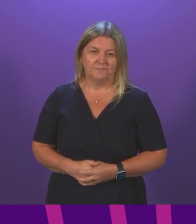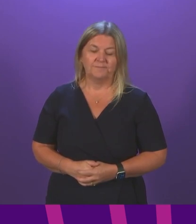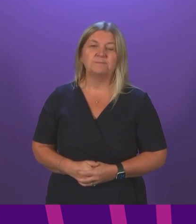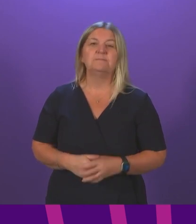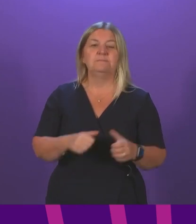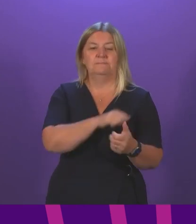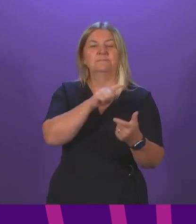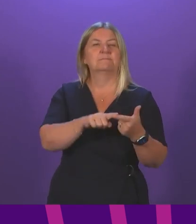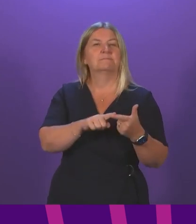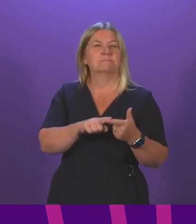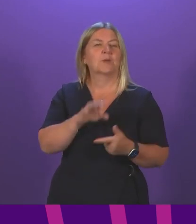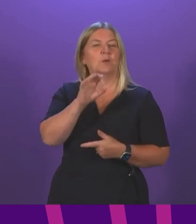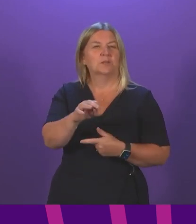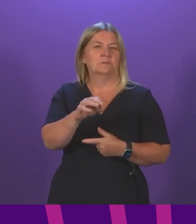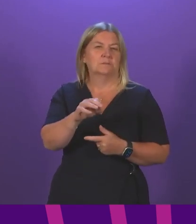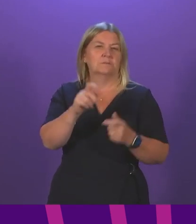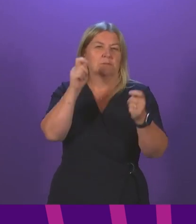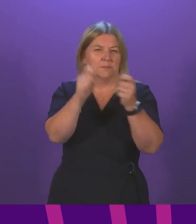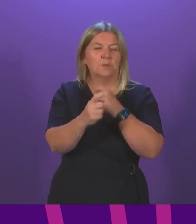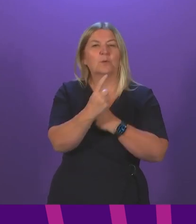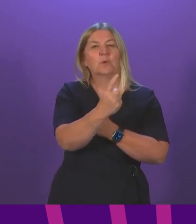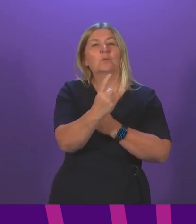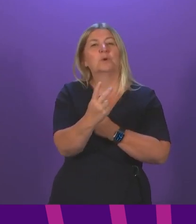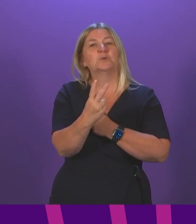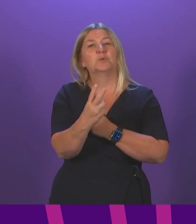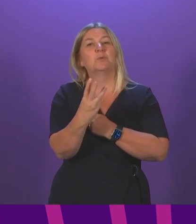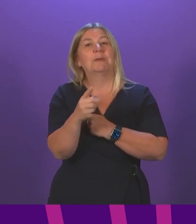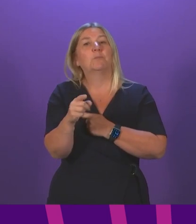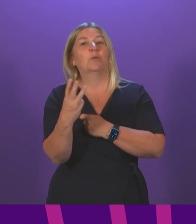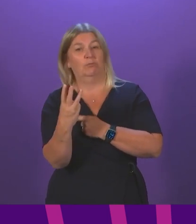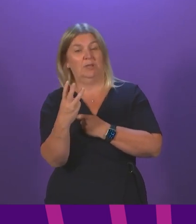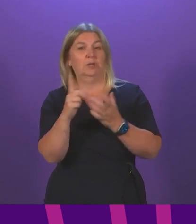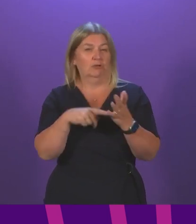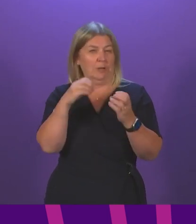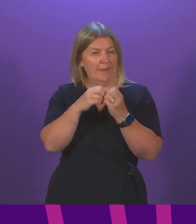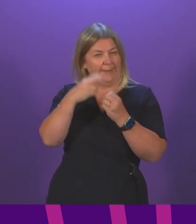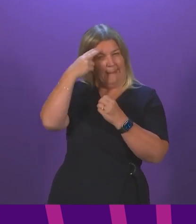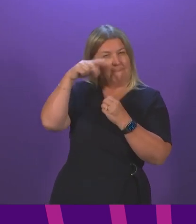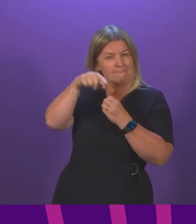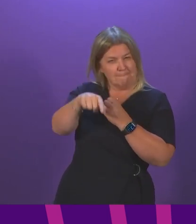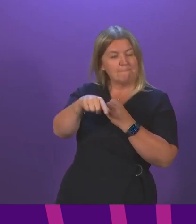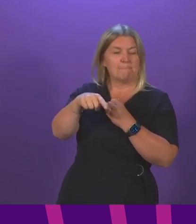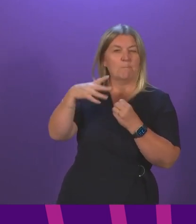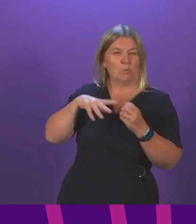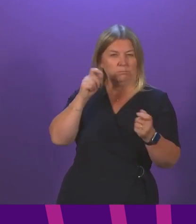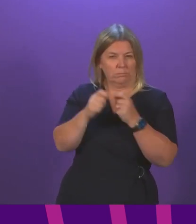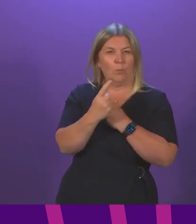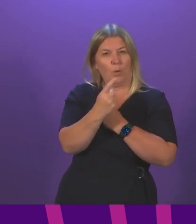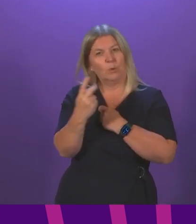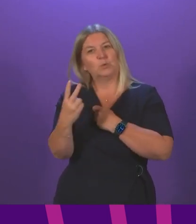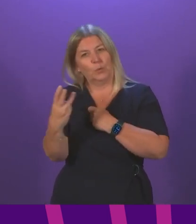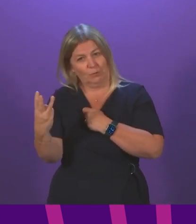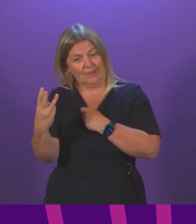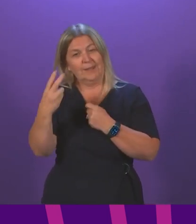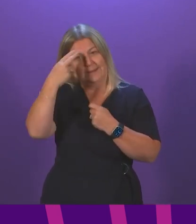The next question is that amendment 1123.3 in the name of Jackie Bailey, which seeks to amend motion 1123 in the name